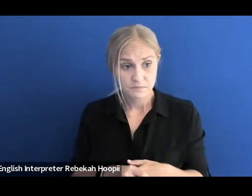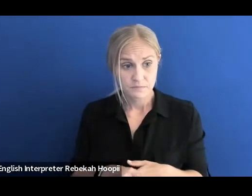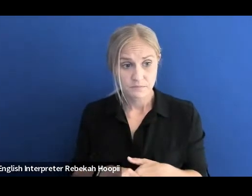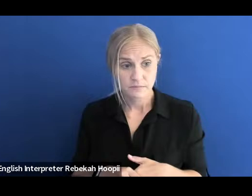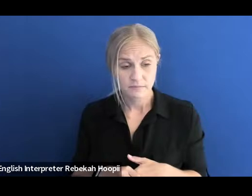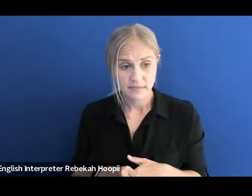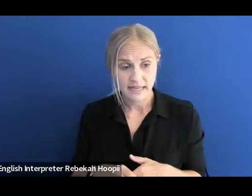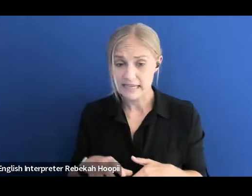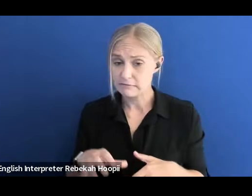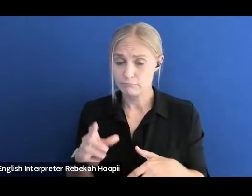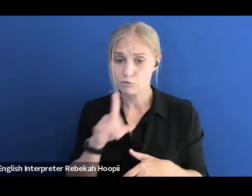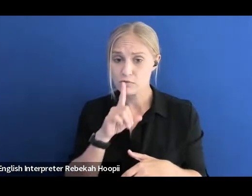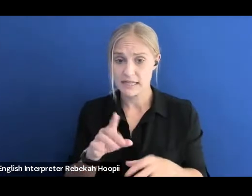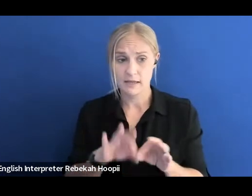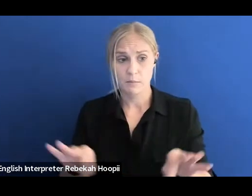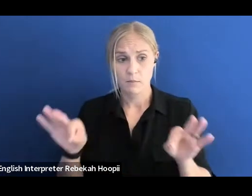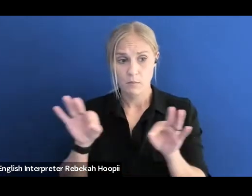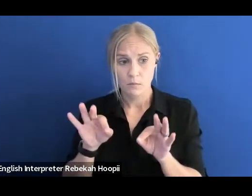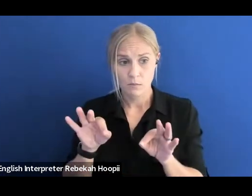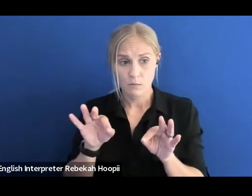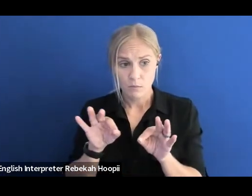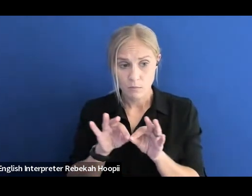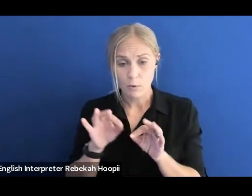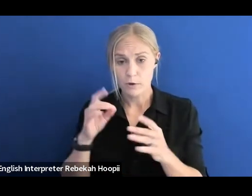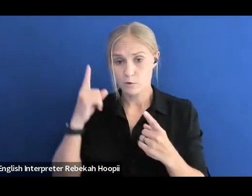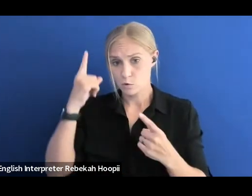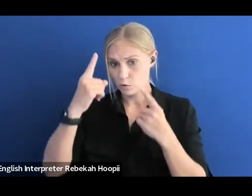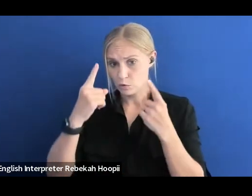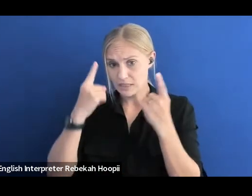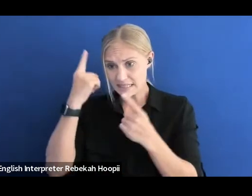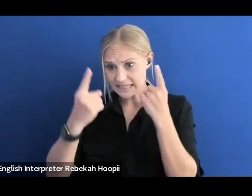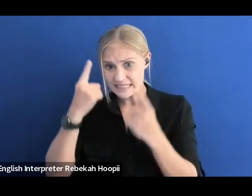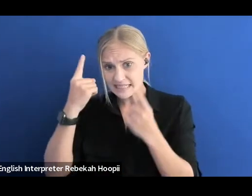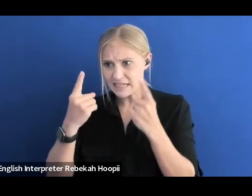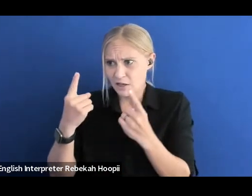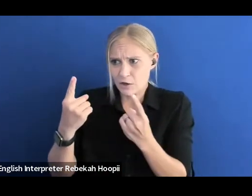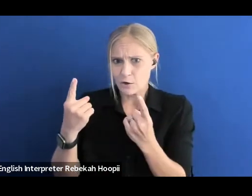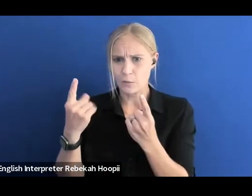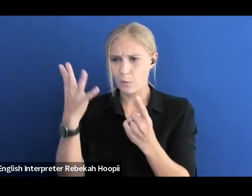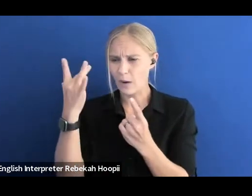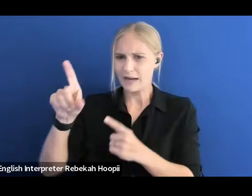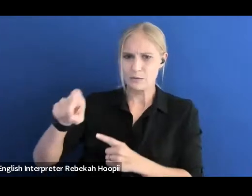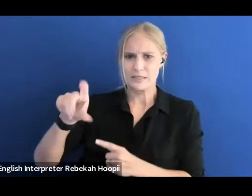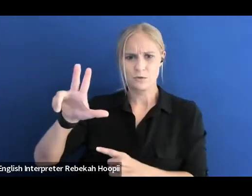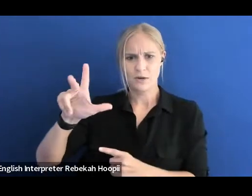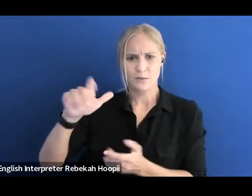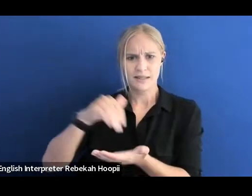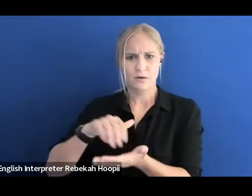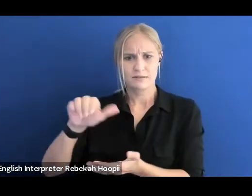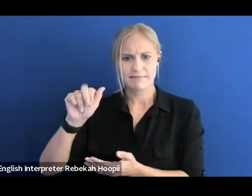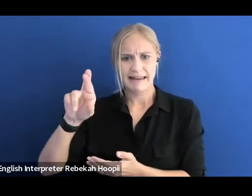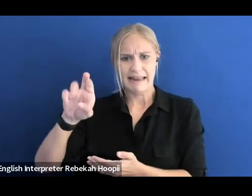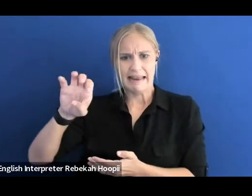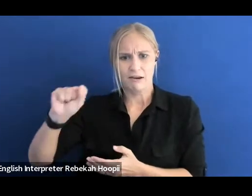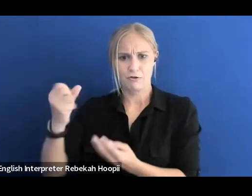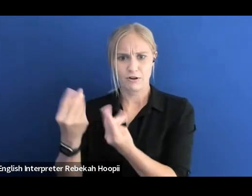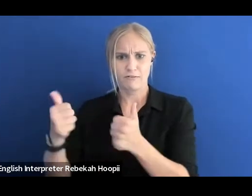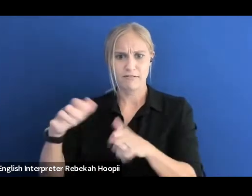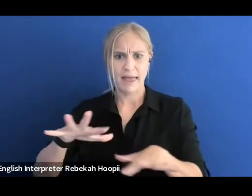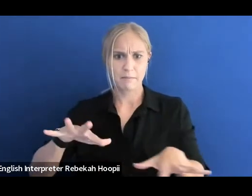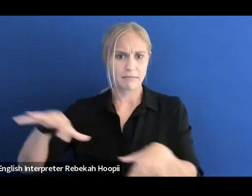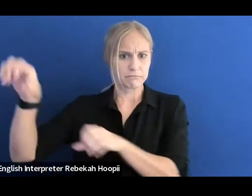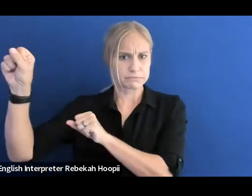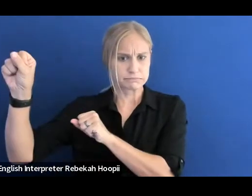owe to the consideration of 23,000 acres of our lands being taken up when we can't even